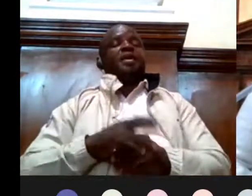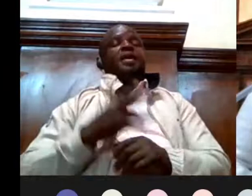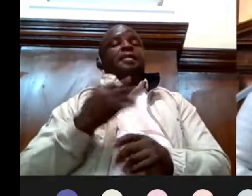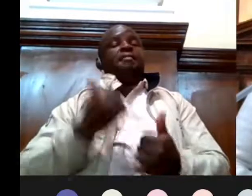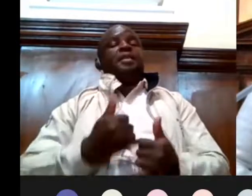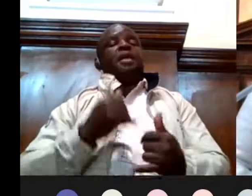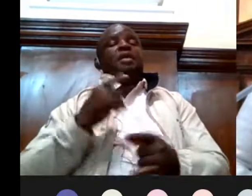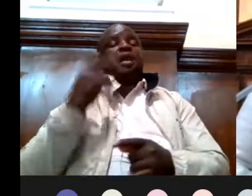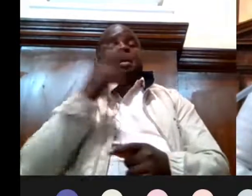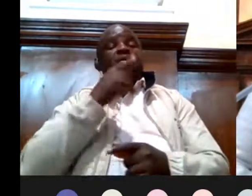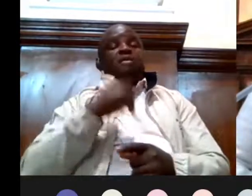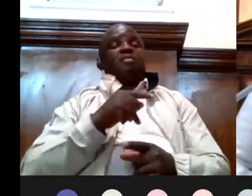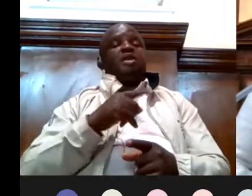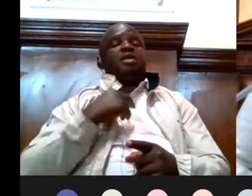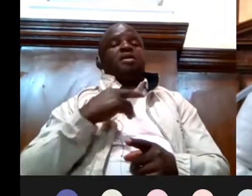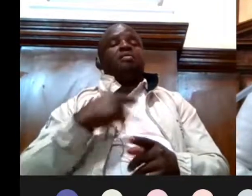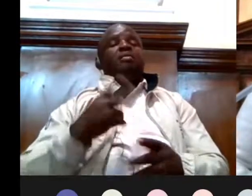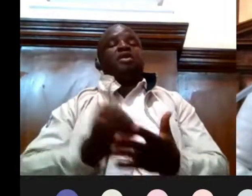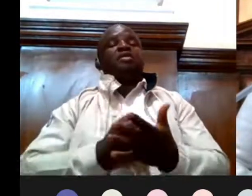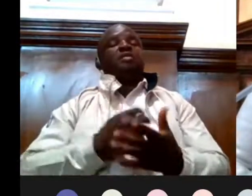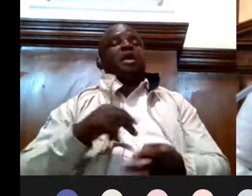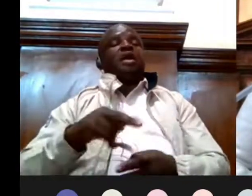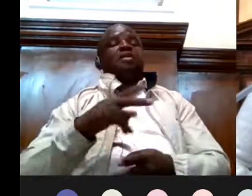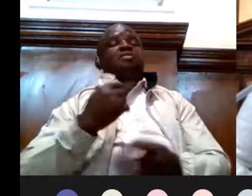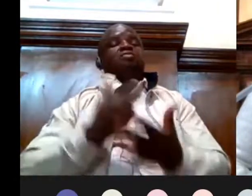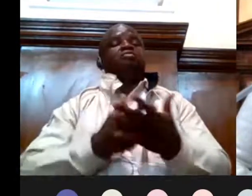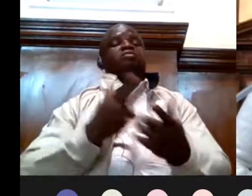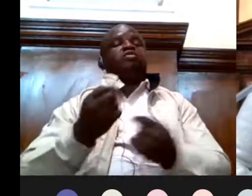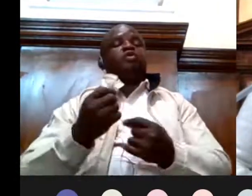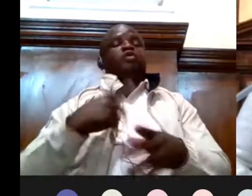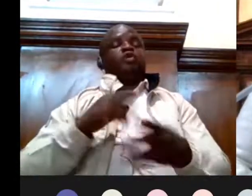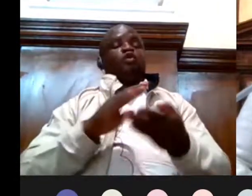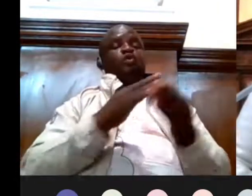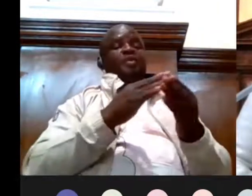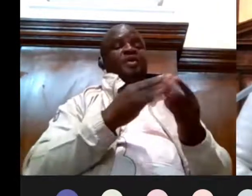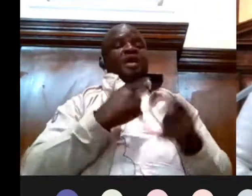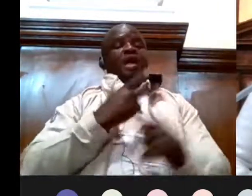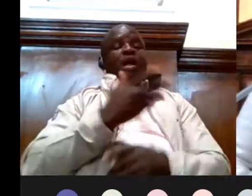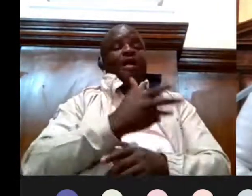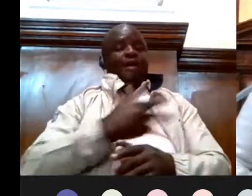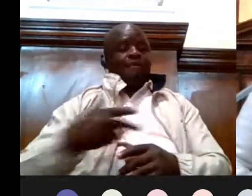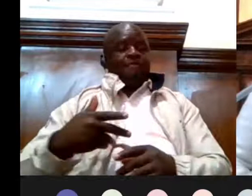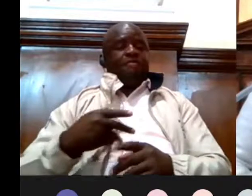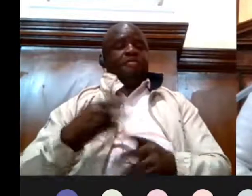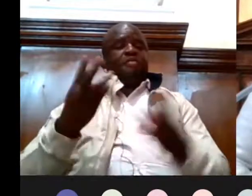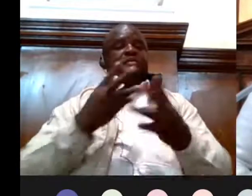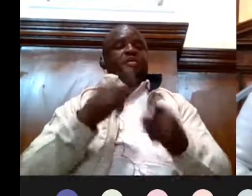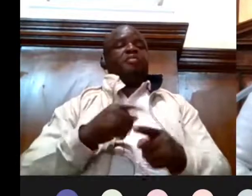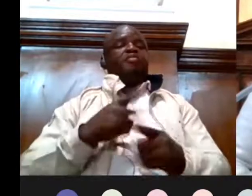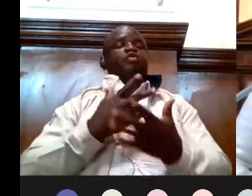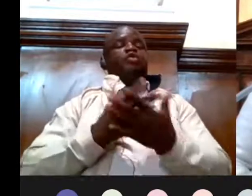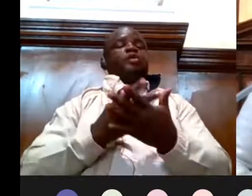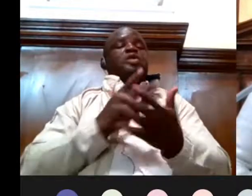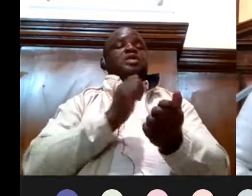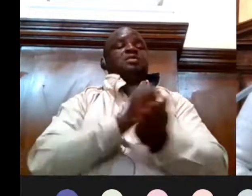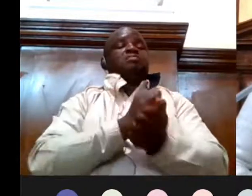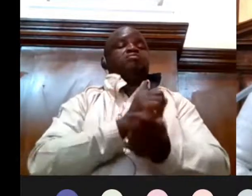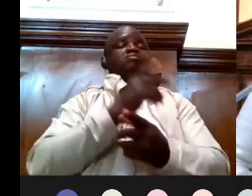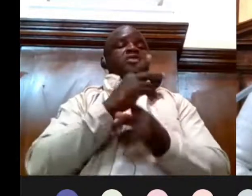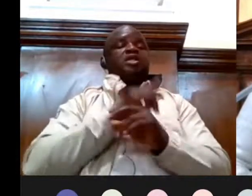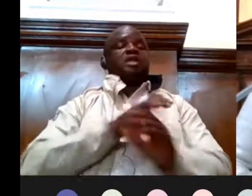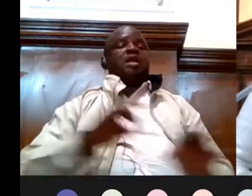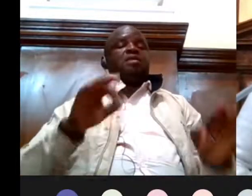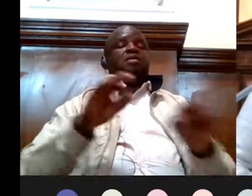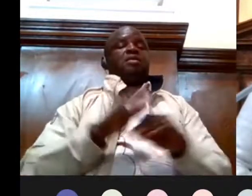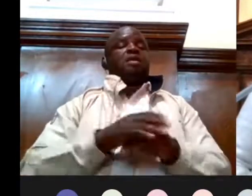never seen and my feet never be taken me for society where the half of people are held in silence. I hear the roar